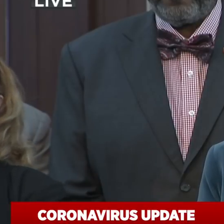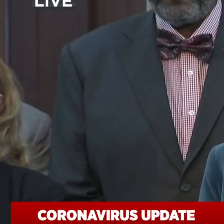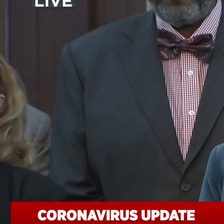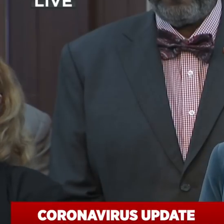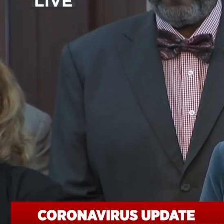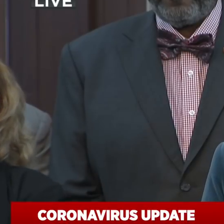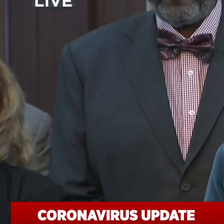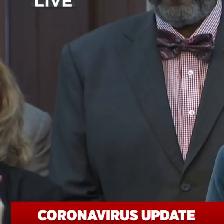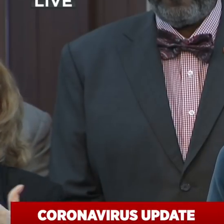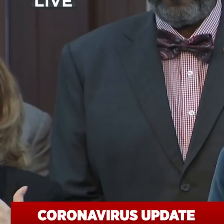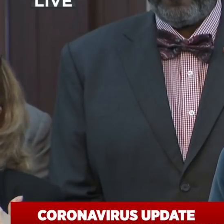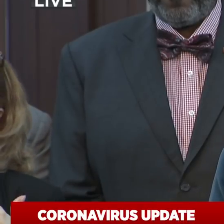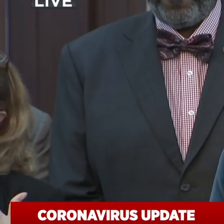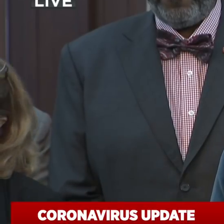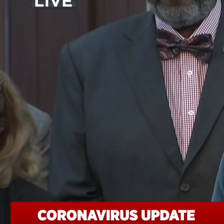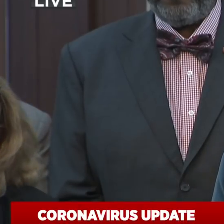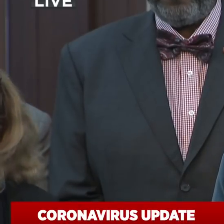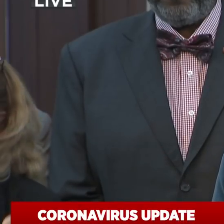than that.